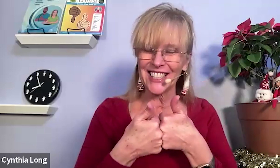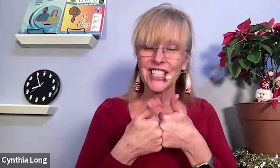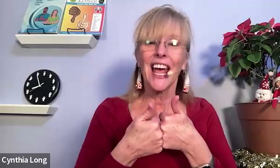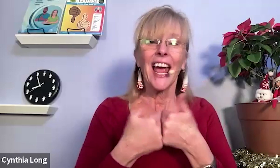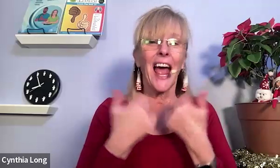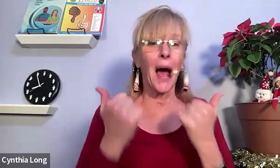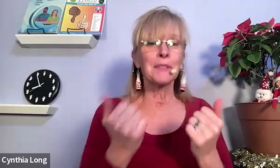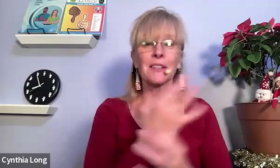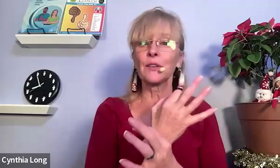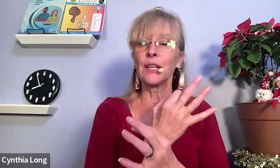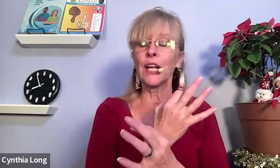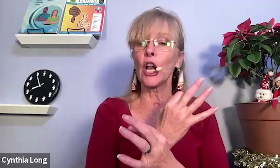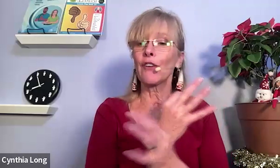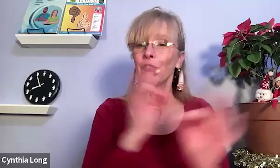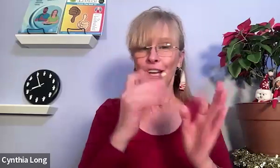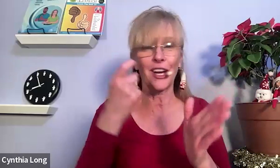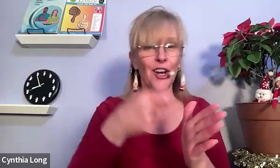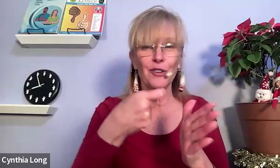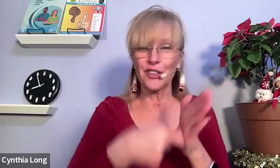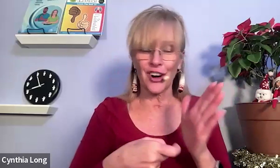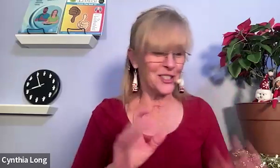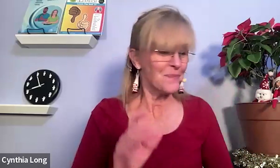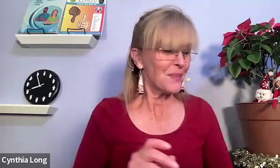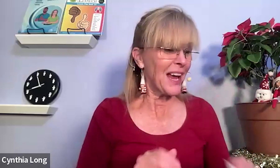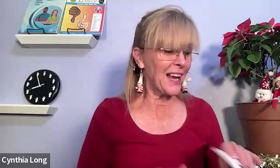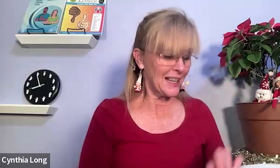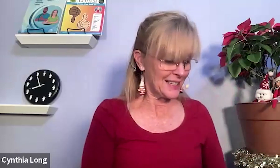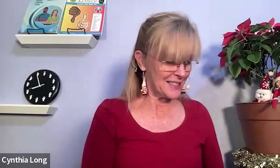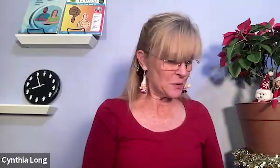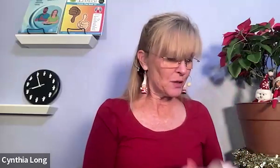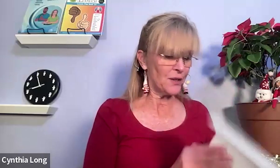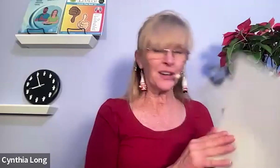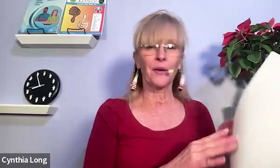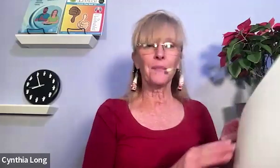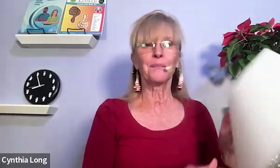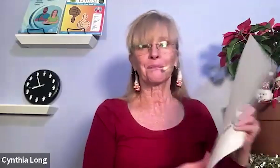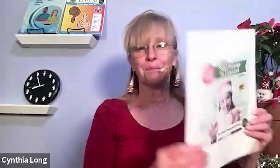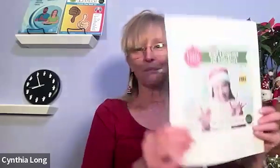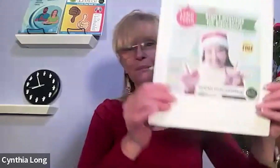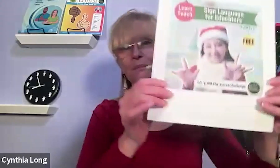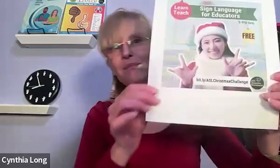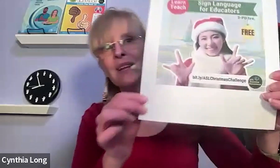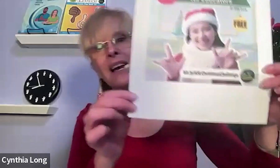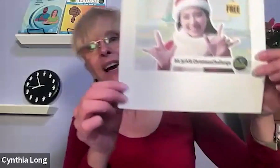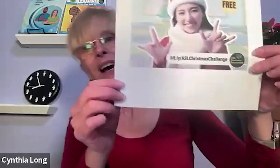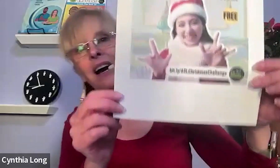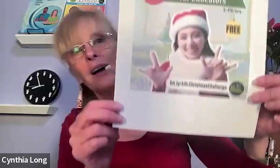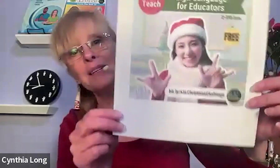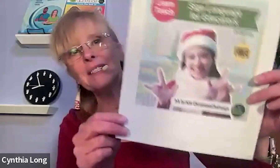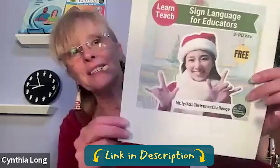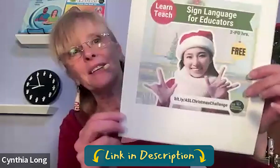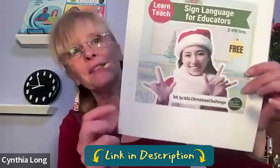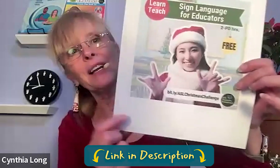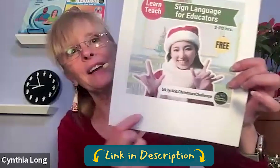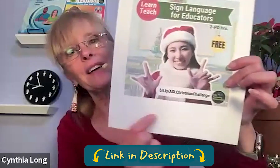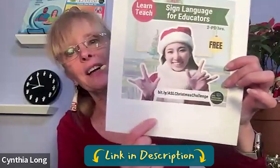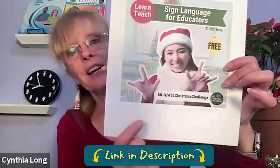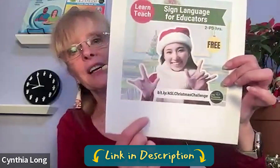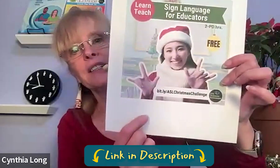Challenge. Absolutely free, no charge. And this is where you go. This is it right here. So